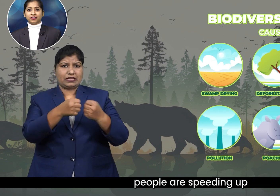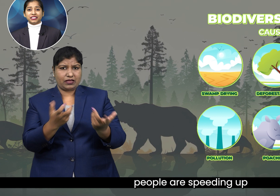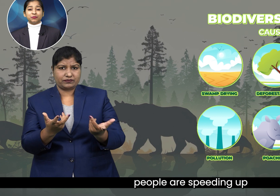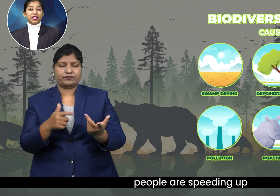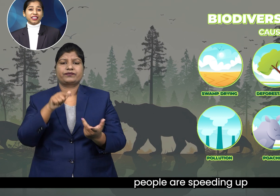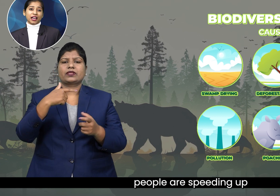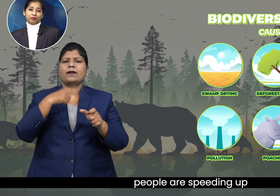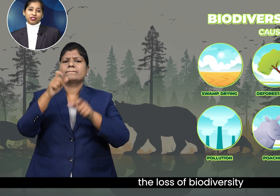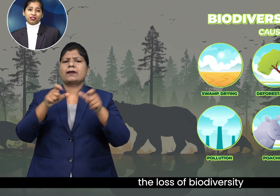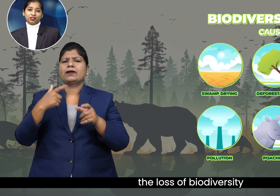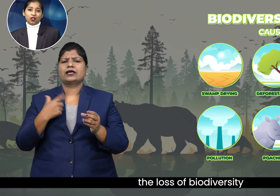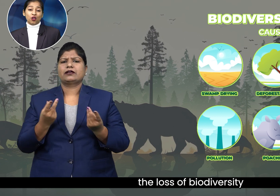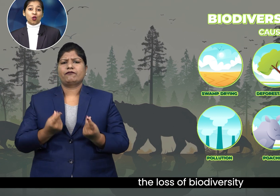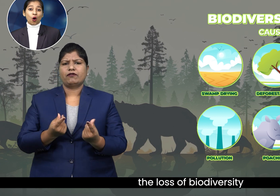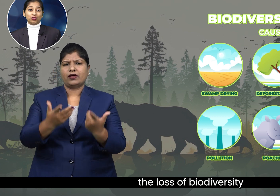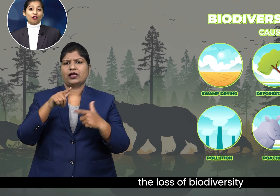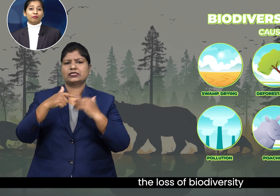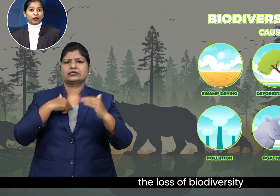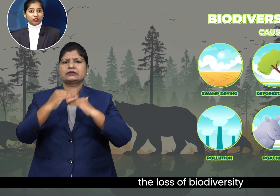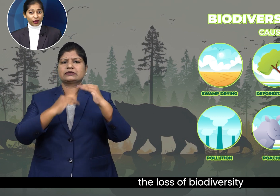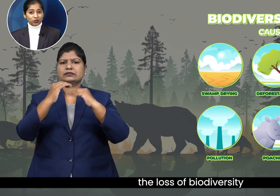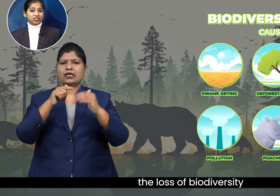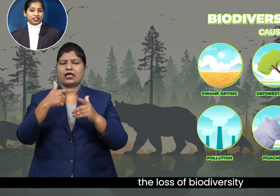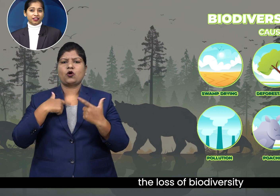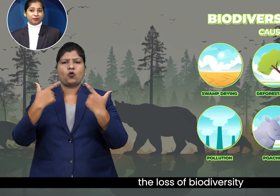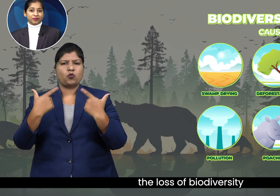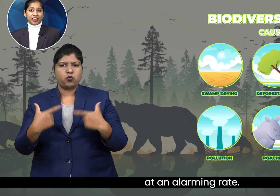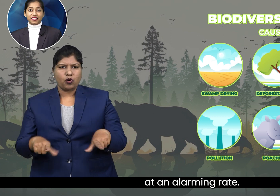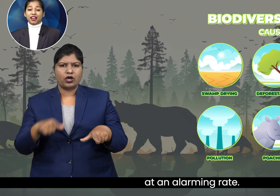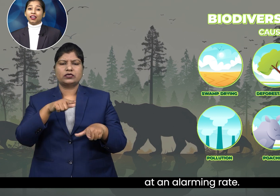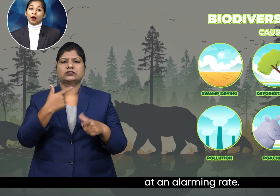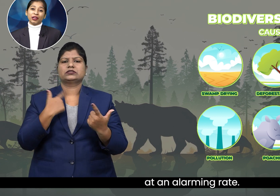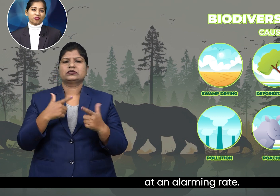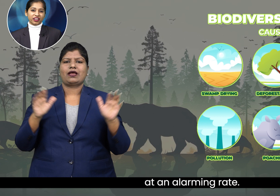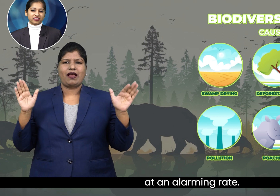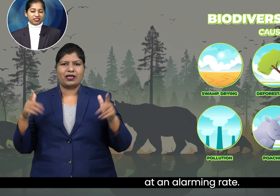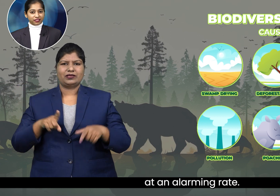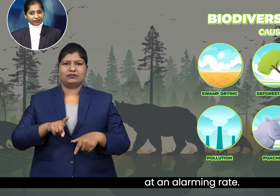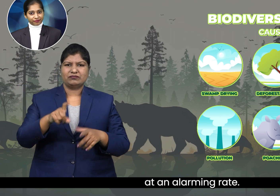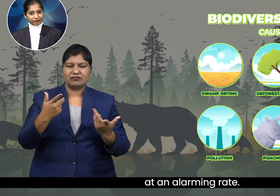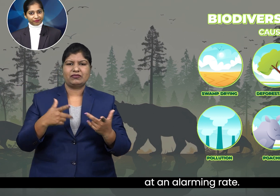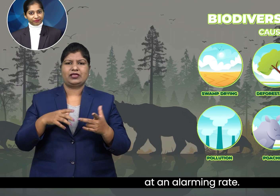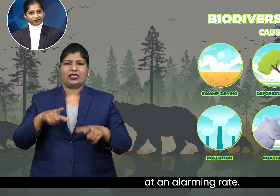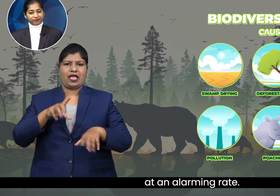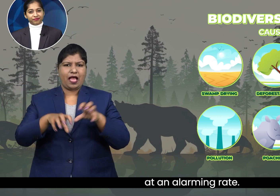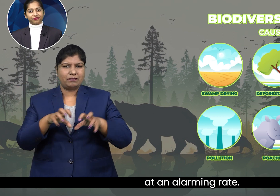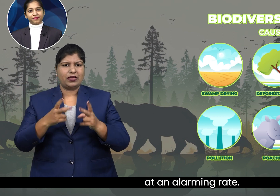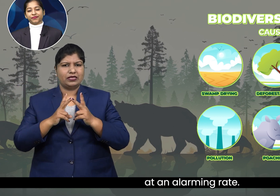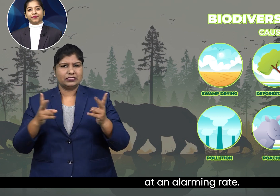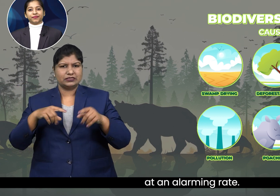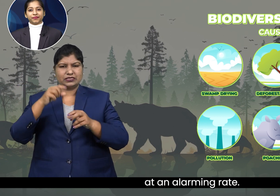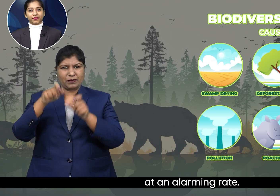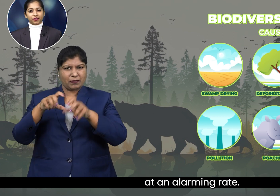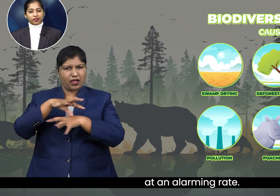are speeding up the loss of biodiversity at an alarming rate.